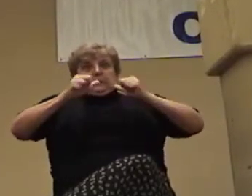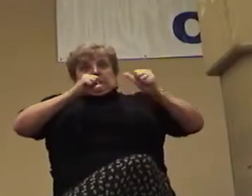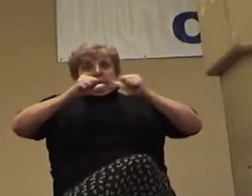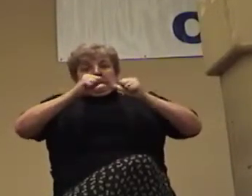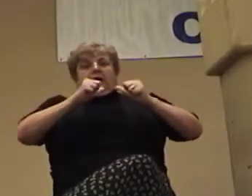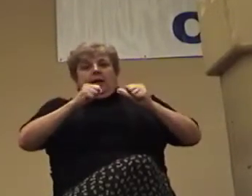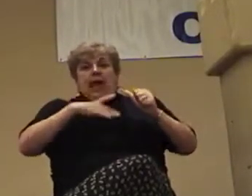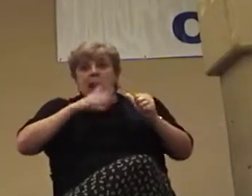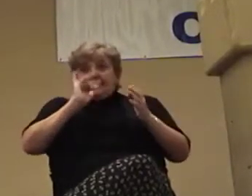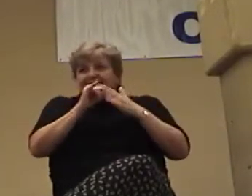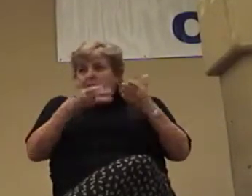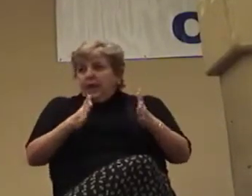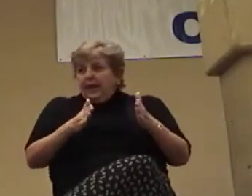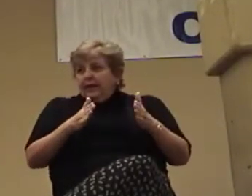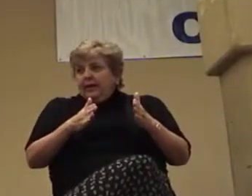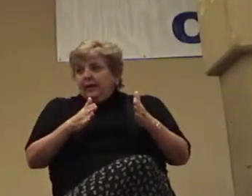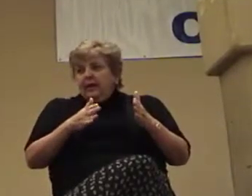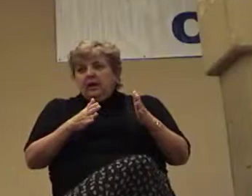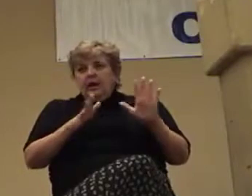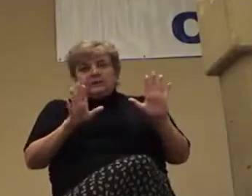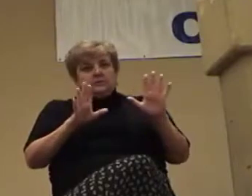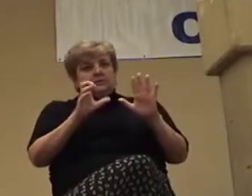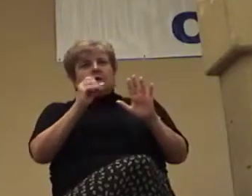Basically, I was very svelte, and